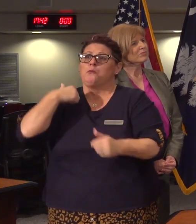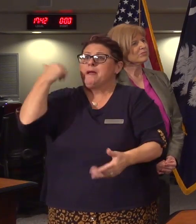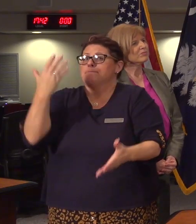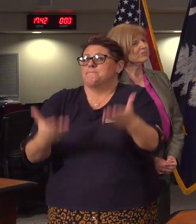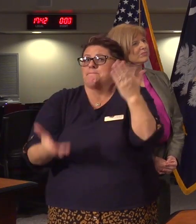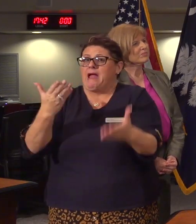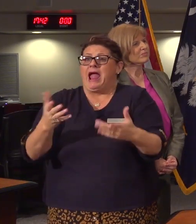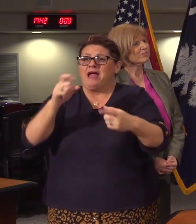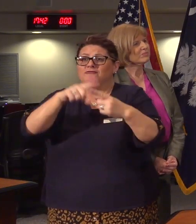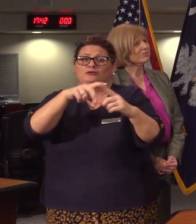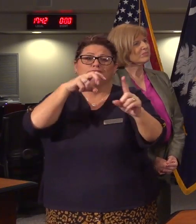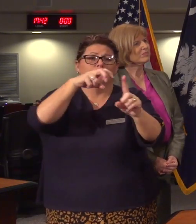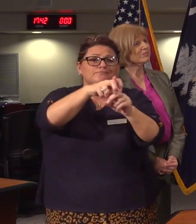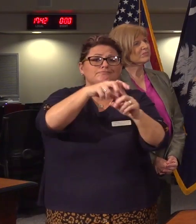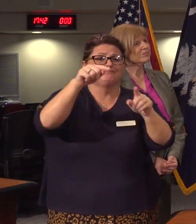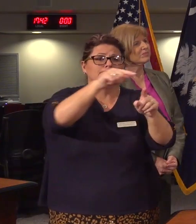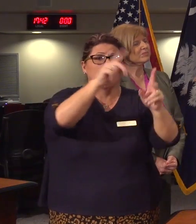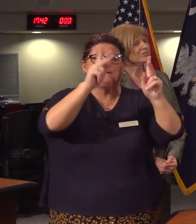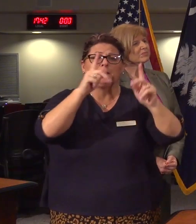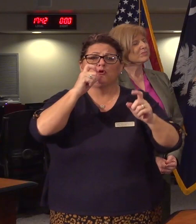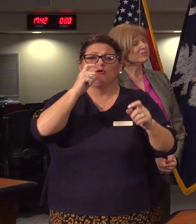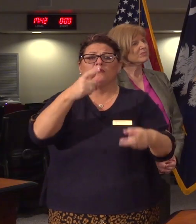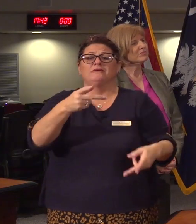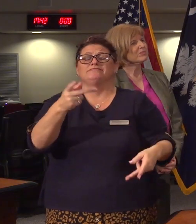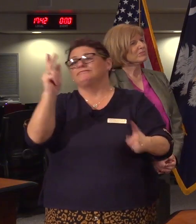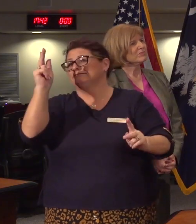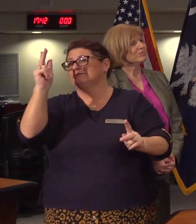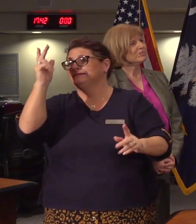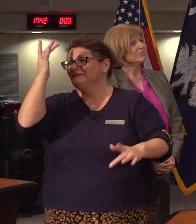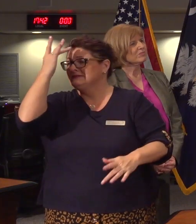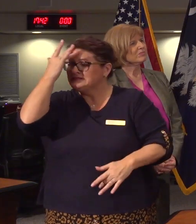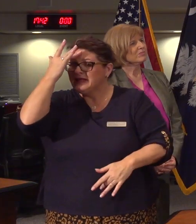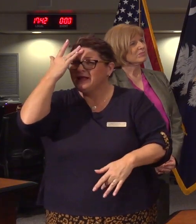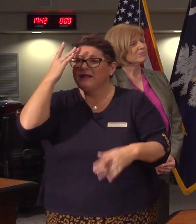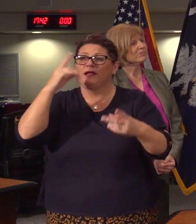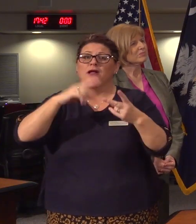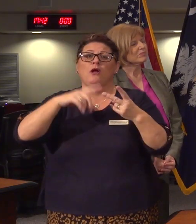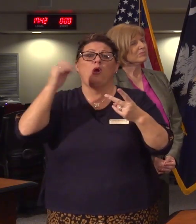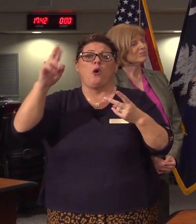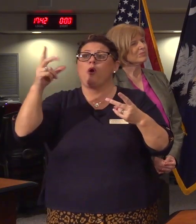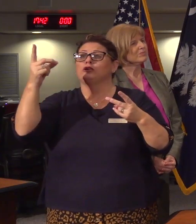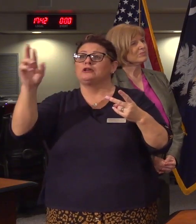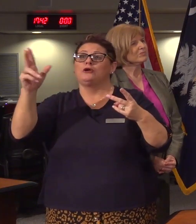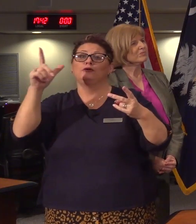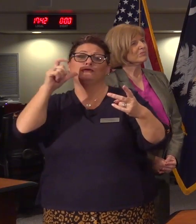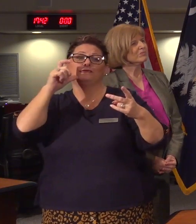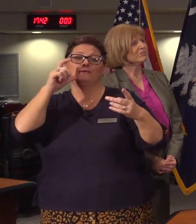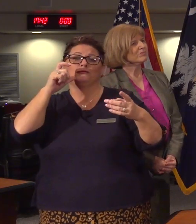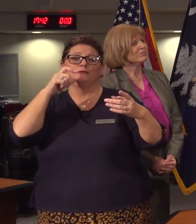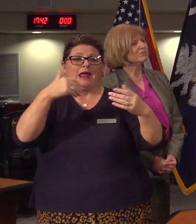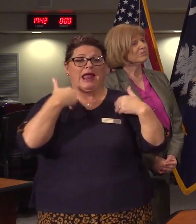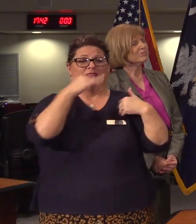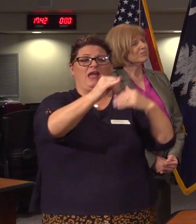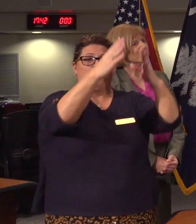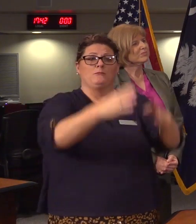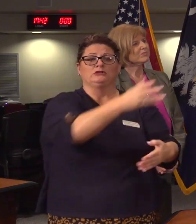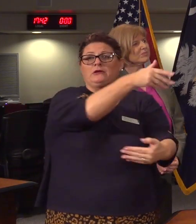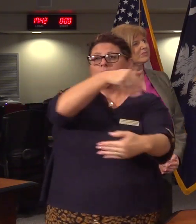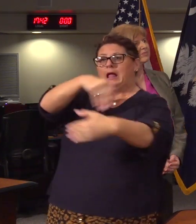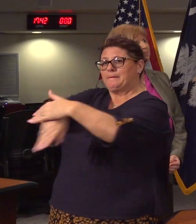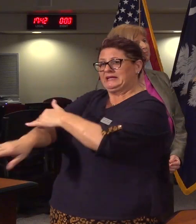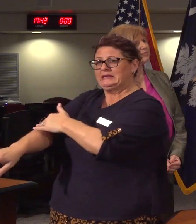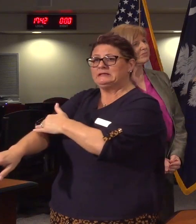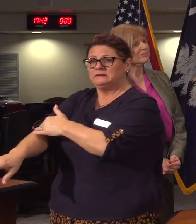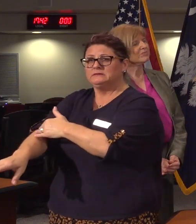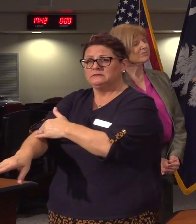who are more severely ill and on healthcare providers who are having direct contact with those individuals. So the appropriateness of testing